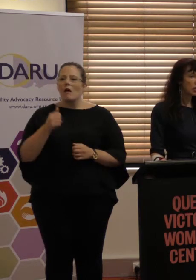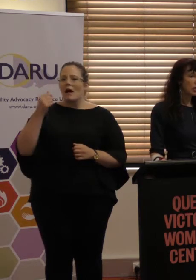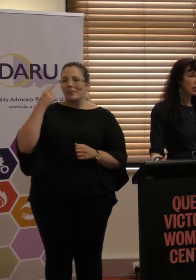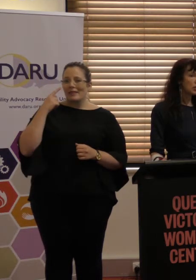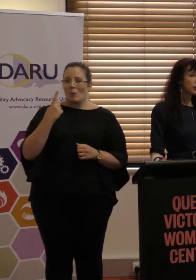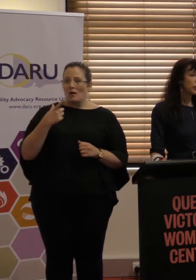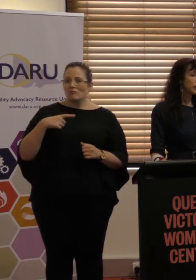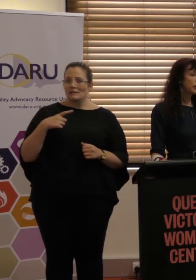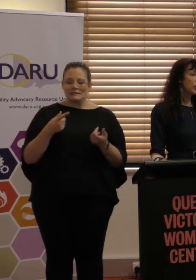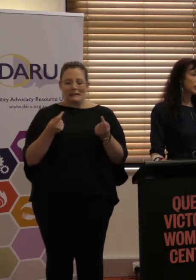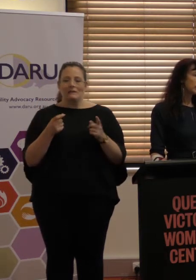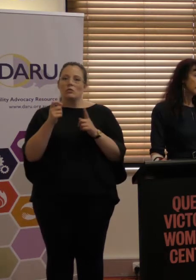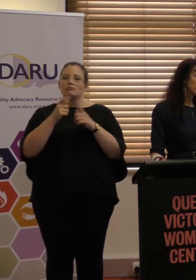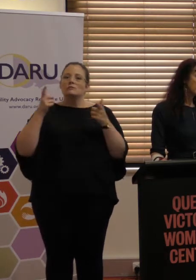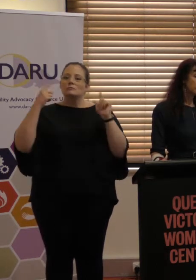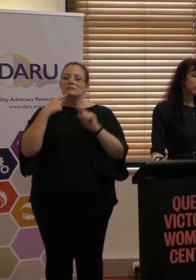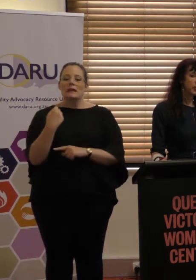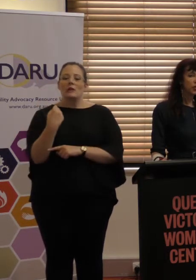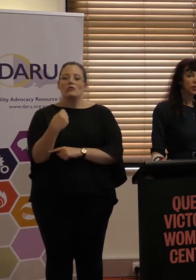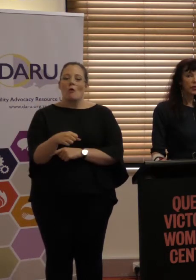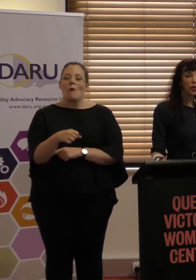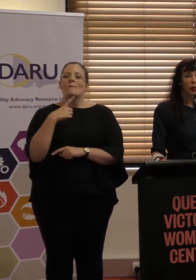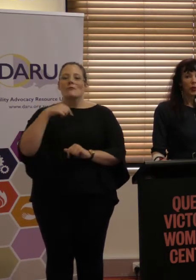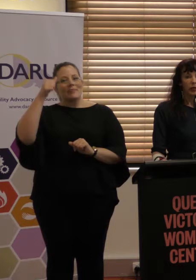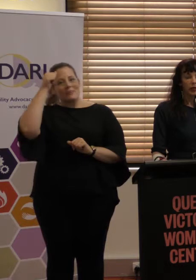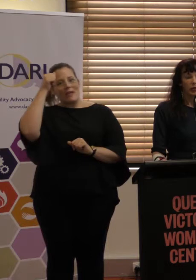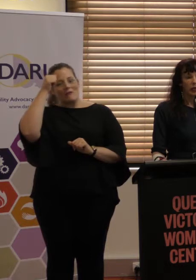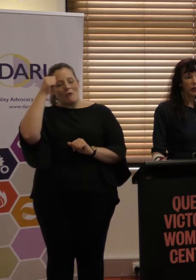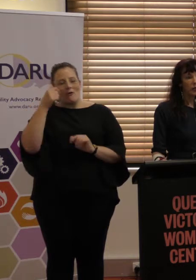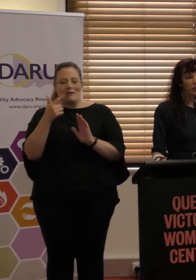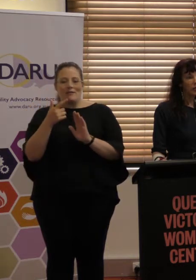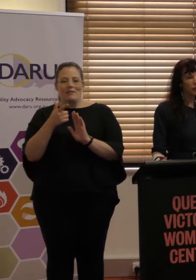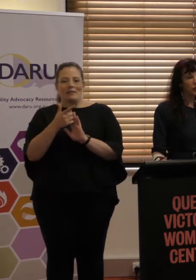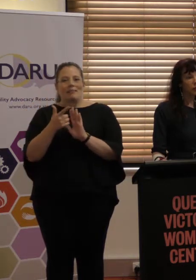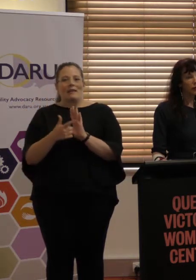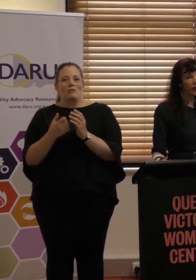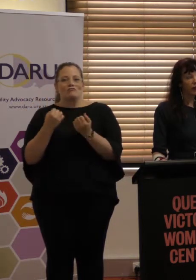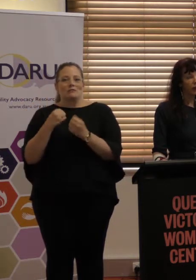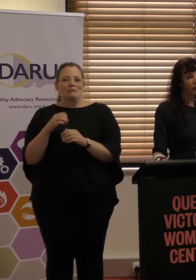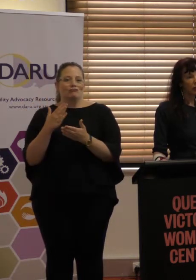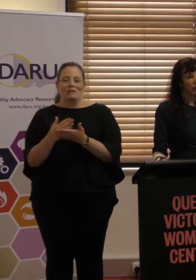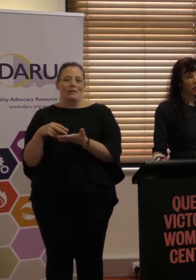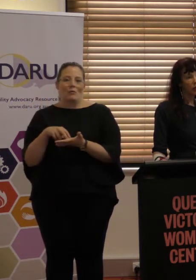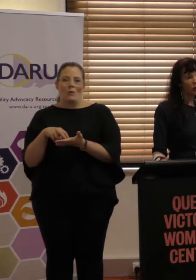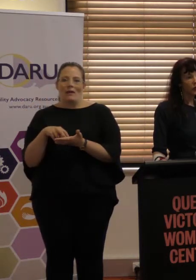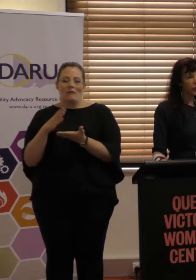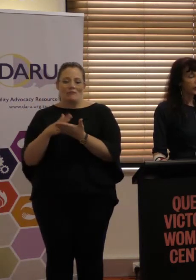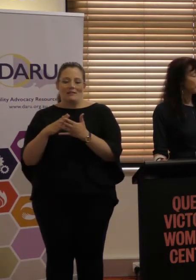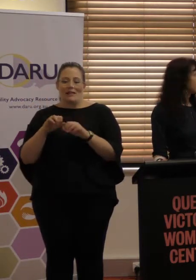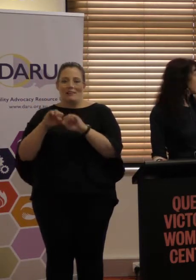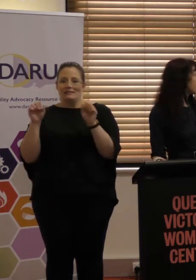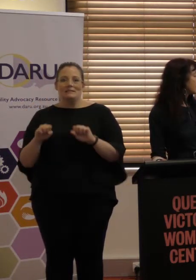supports is because they know that the legal protections are so weak and the system so in favour of